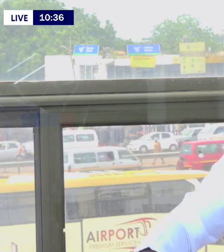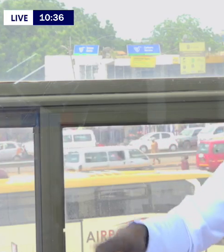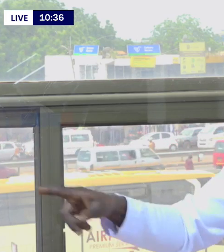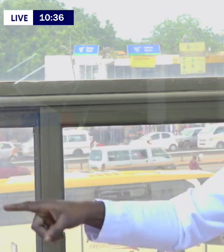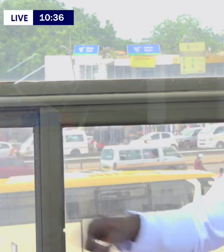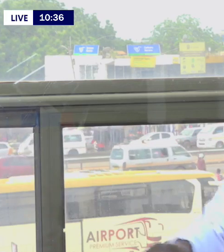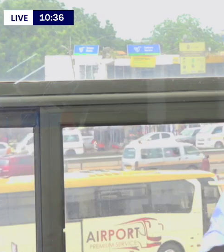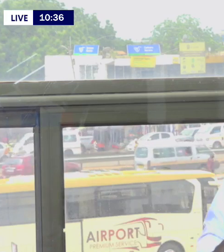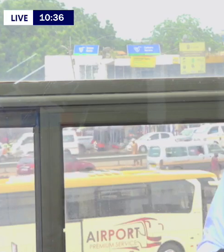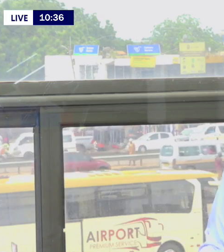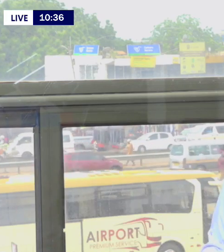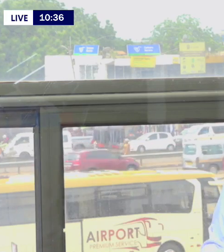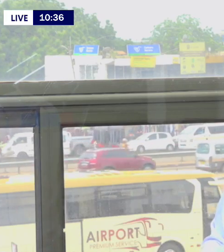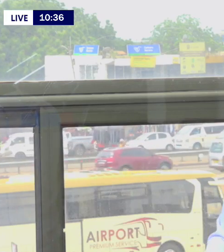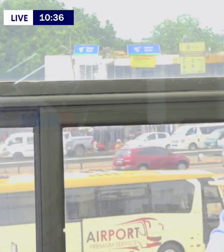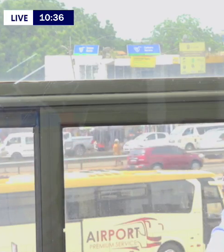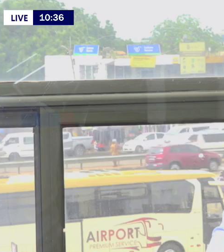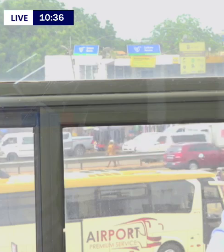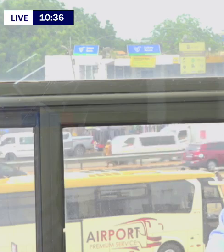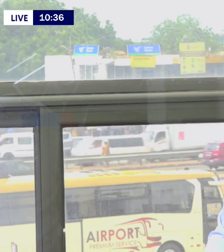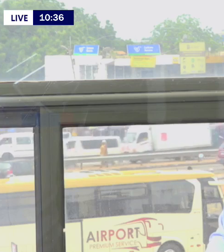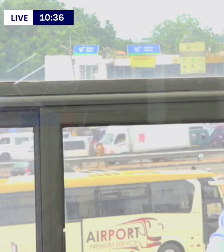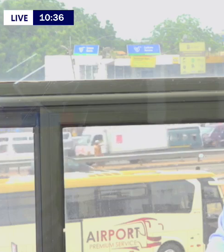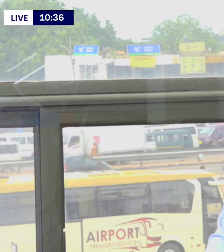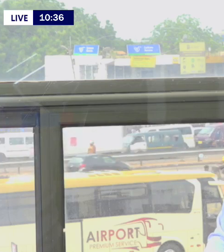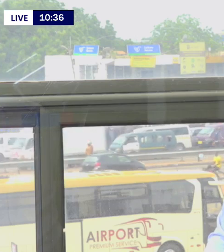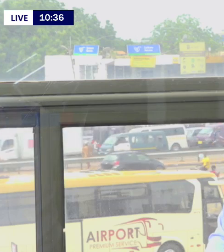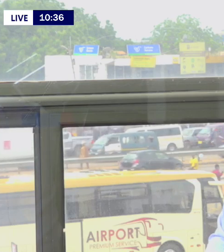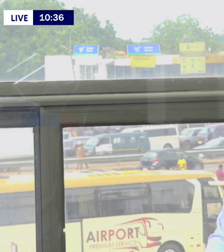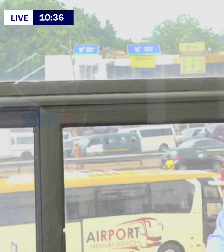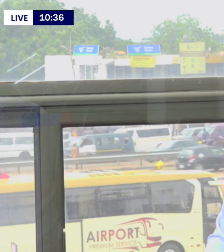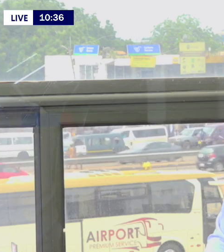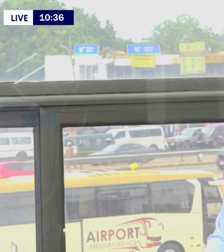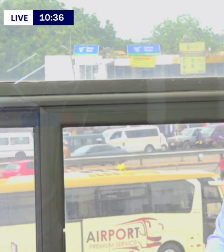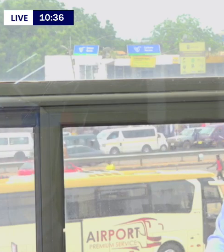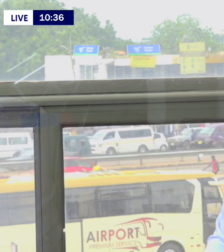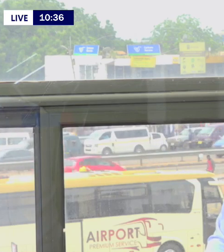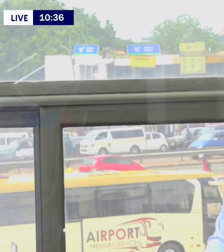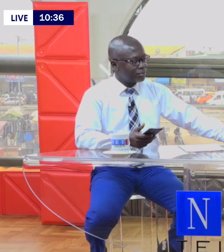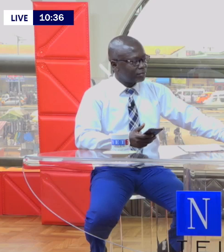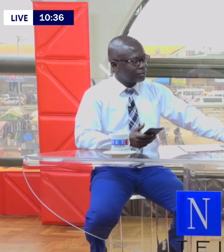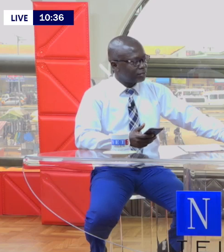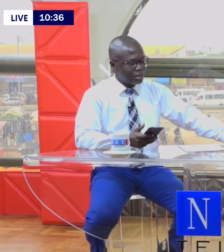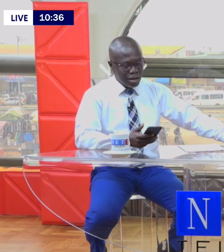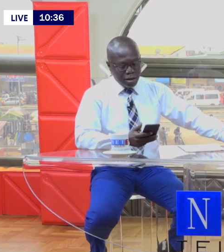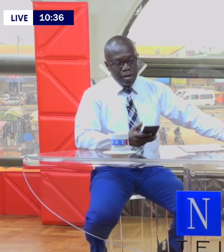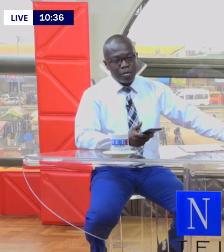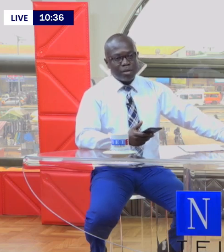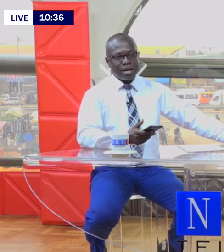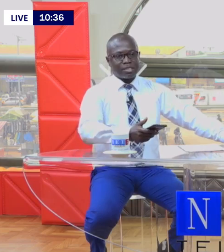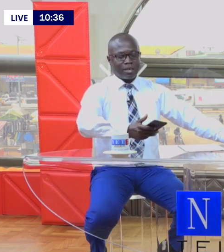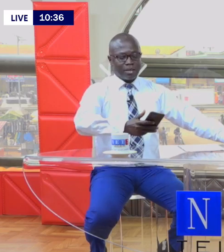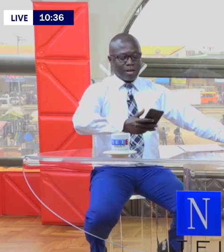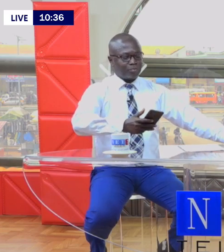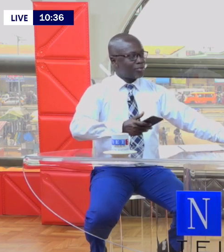aba sesa nanado e di ma your friend saying Chief Justice me boy your new provision be answer ayo me dey say na me